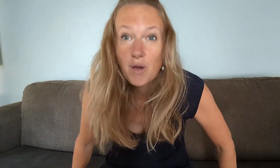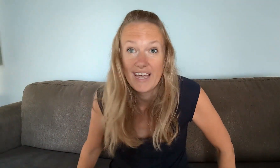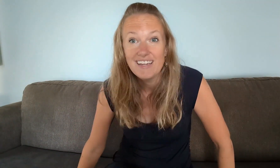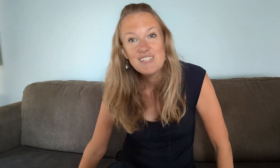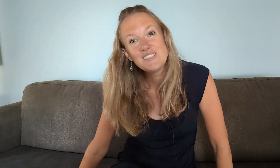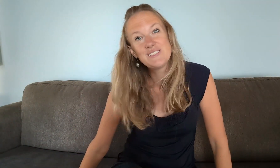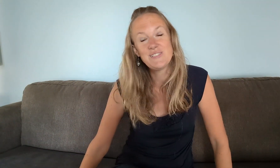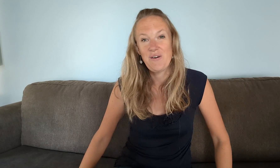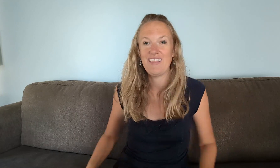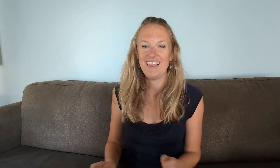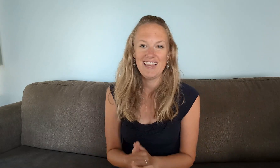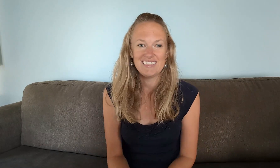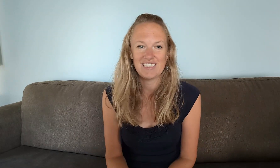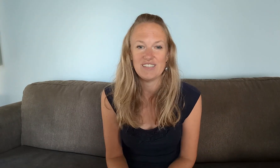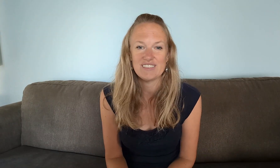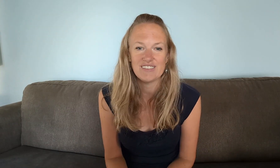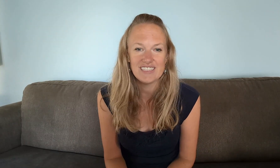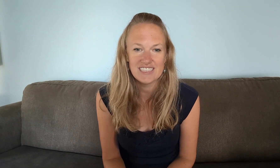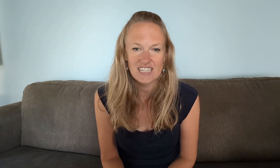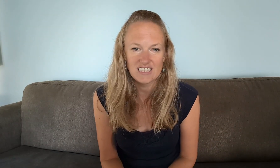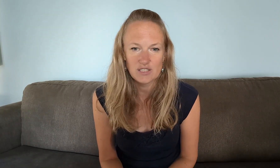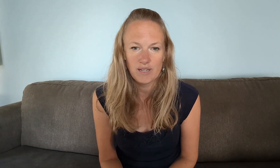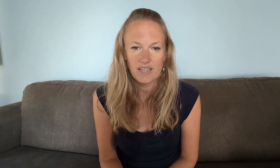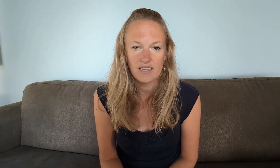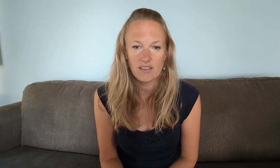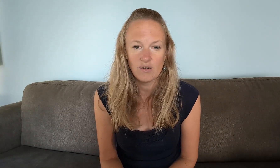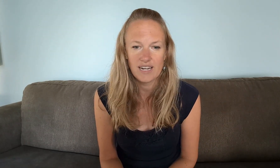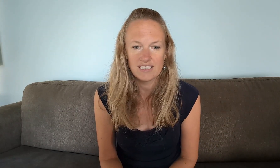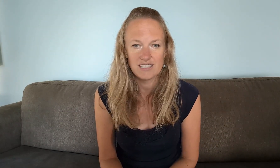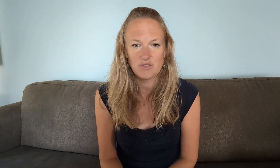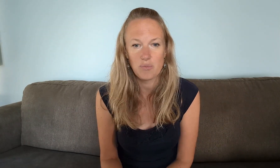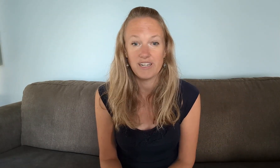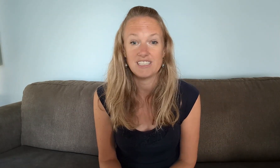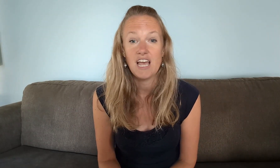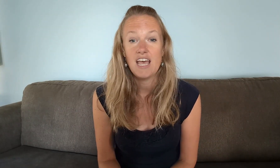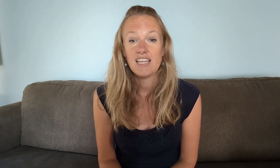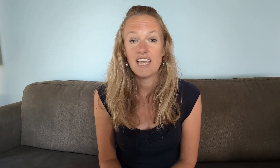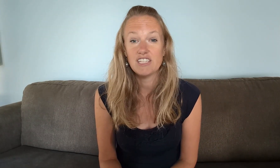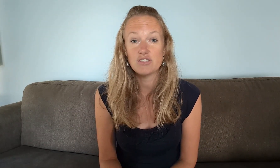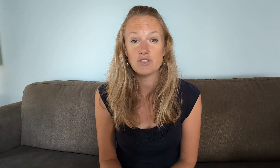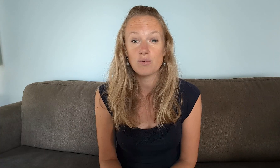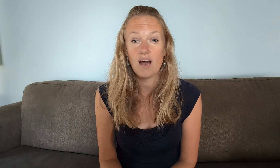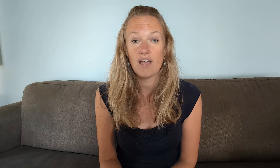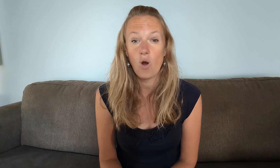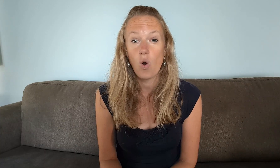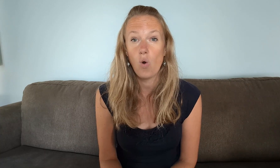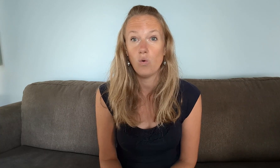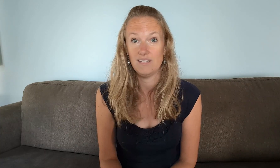Okay, so let's go. So this starts with, it actually starts with the bridge. And the angels cry,